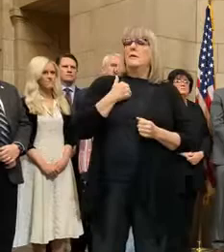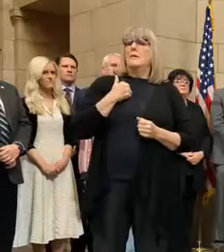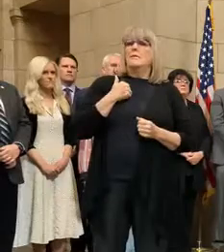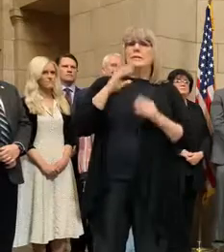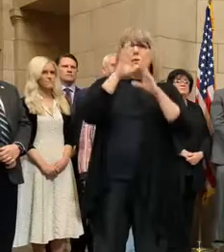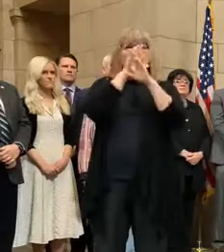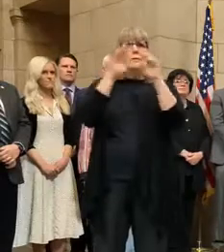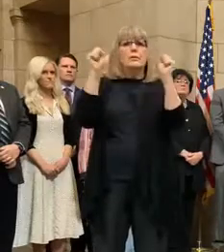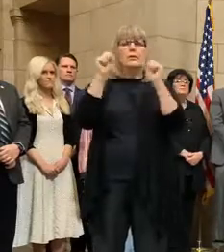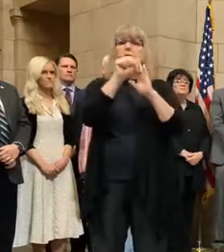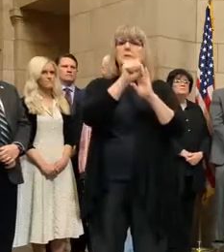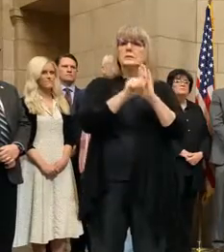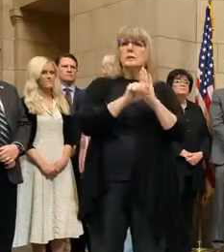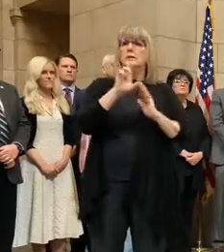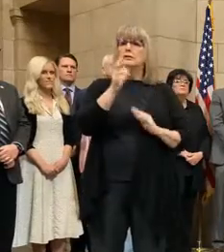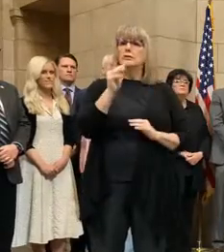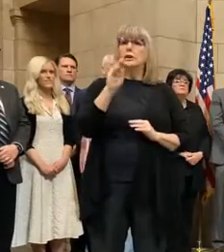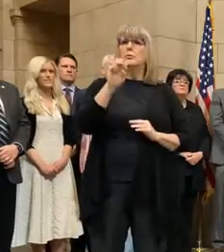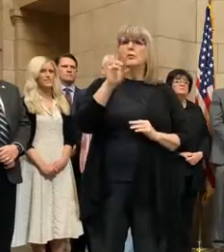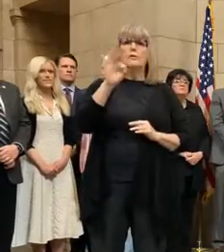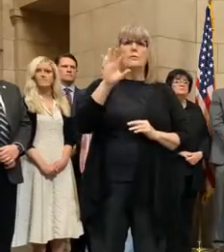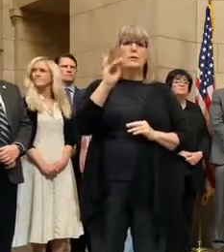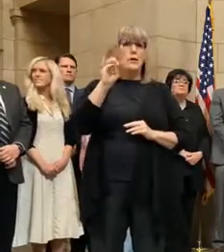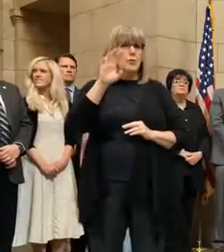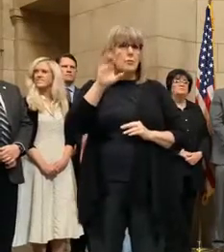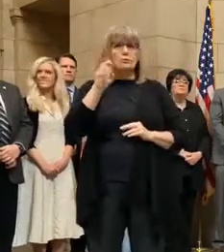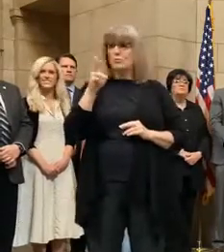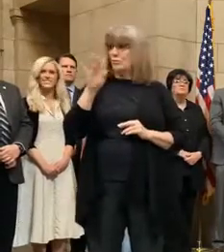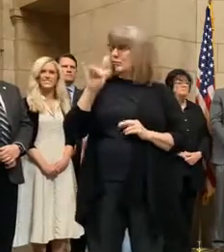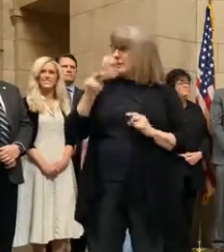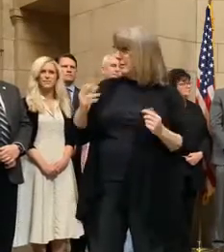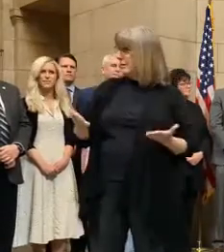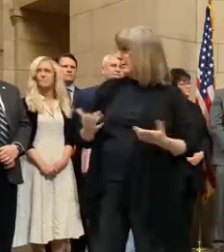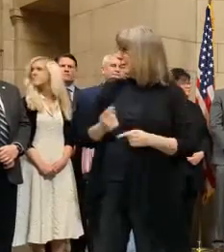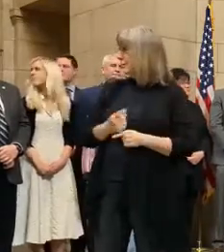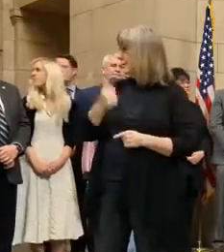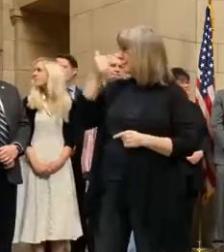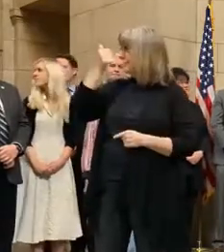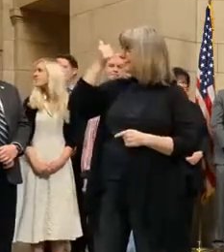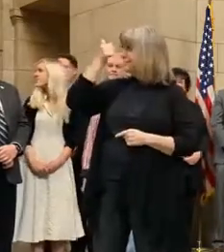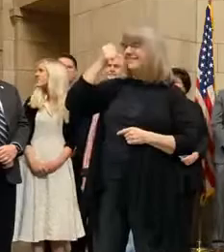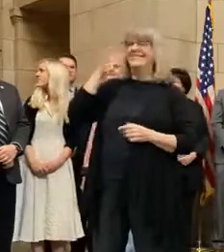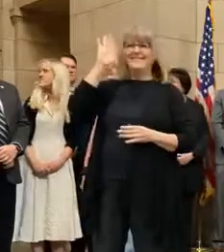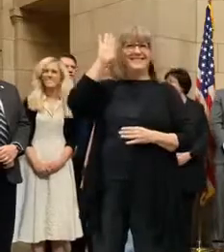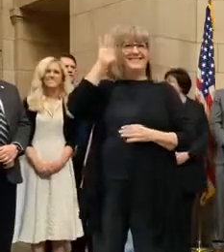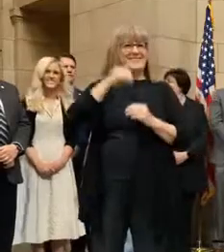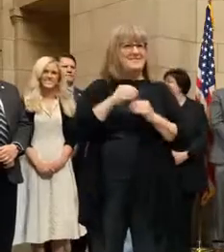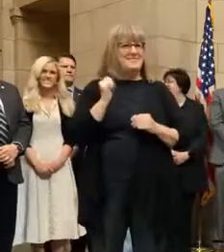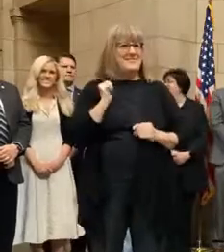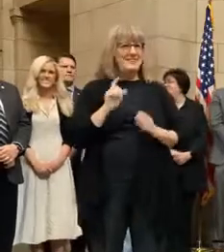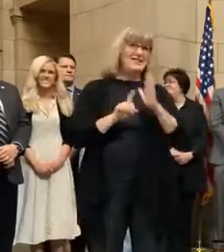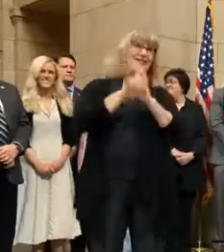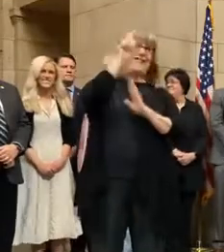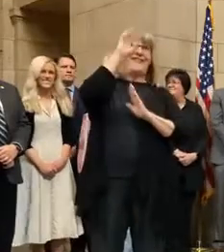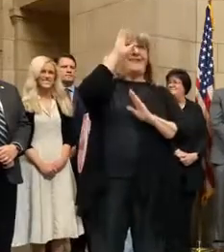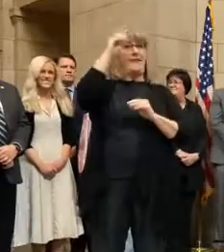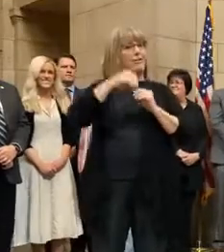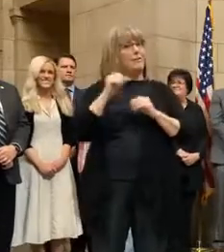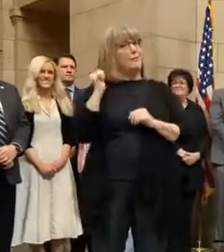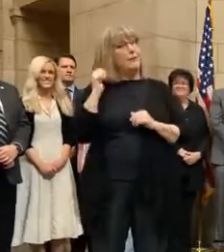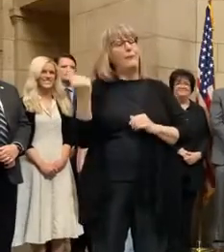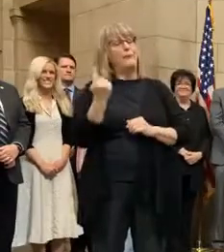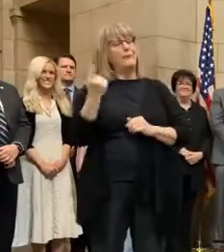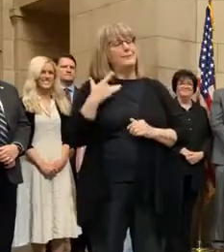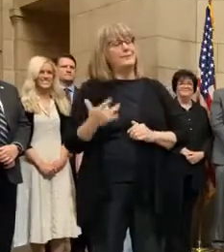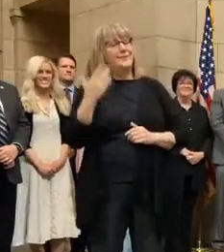the President of the State Chamber of Commerce, Brian Sloan, say a few remarks. Brian, you're here somewhere, right? Right now, he's right there in the back. Good tall guys in the back. Tall